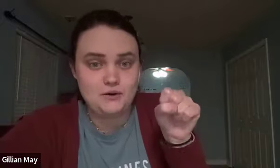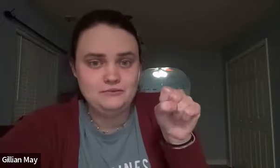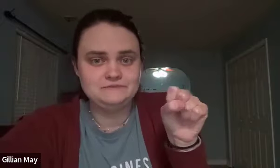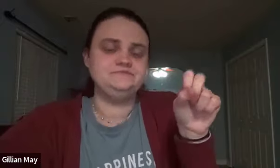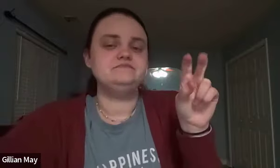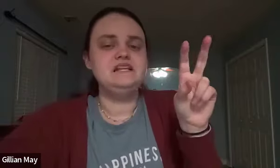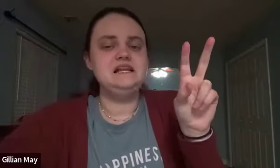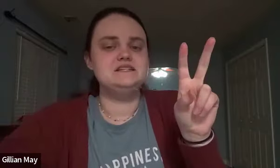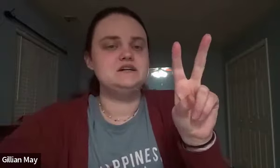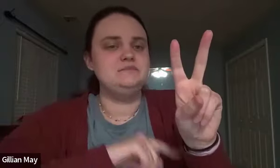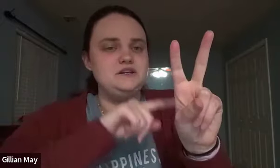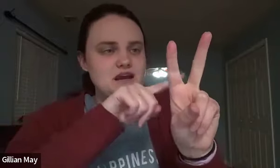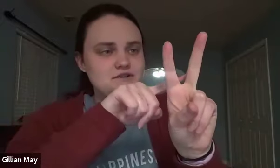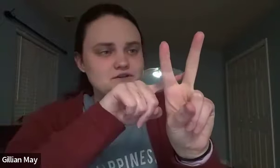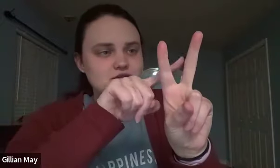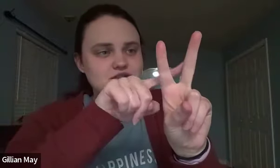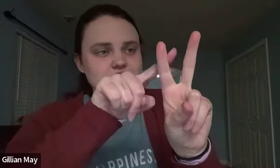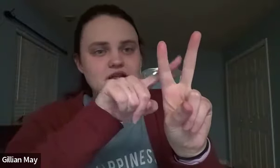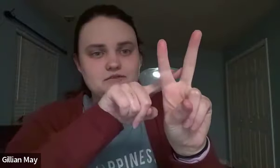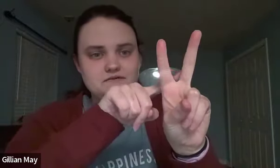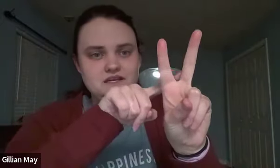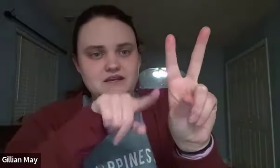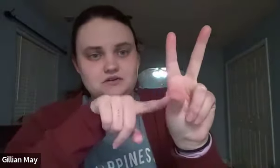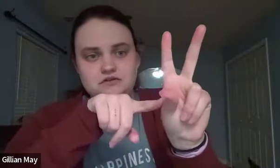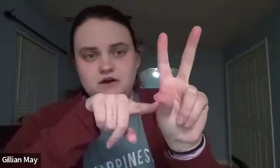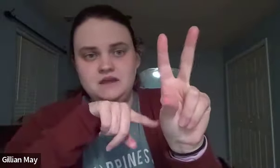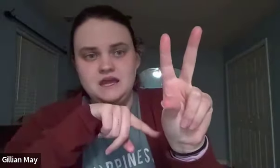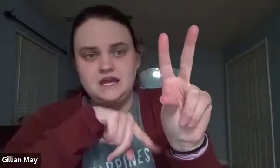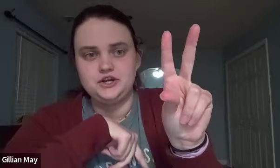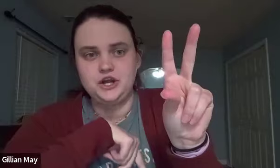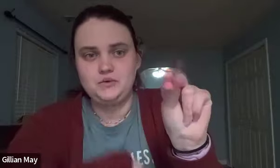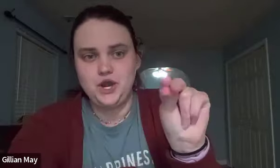no, it's going to be, you're going to have your V and your thumb, and you're going to go, no.